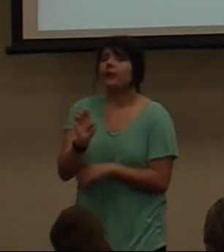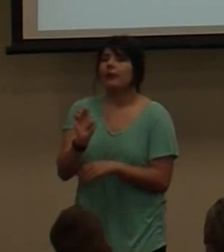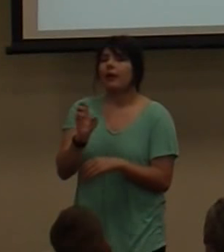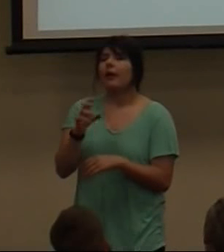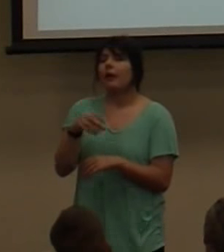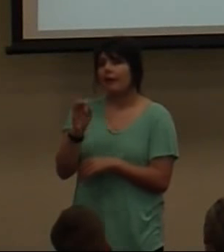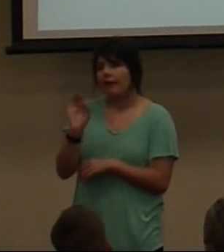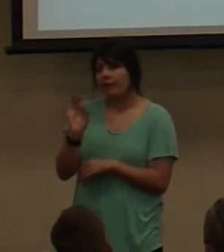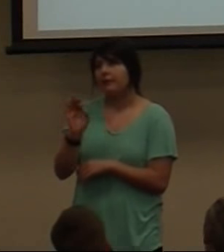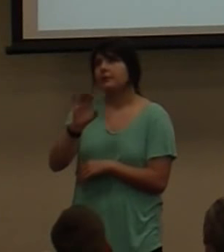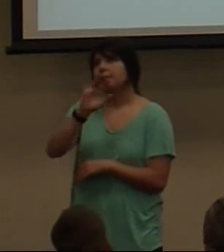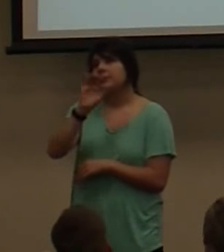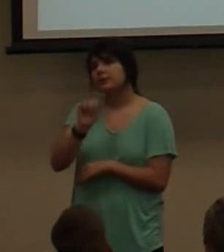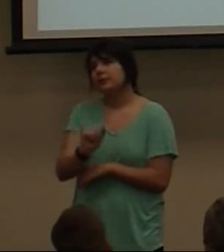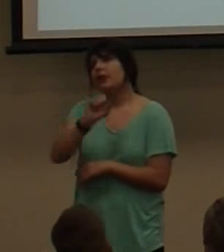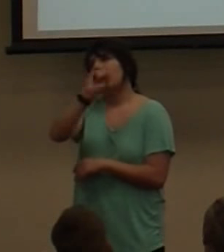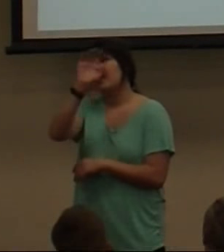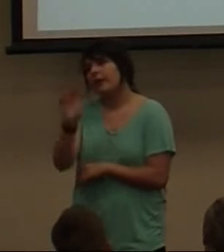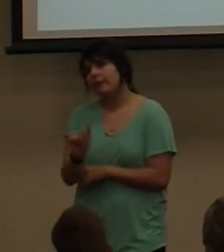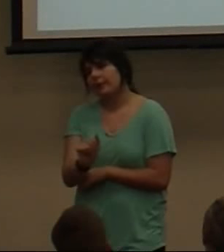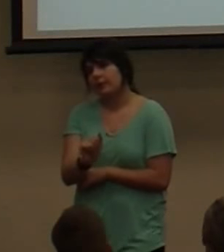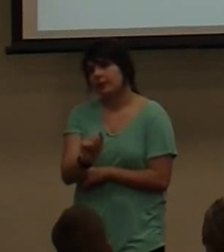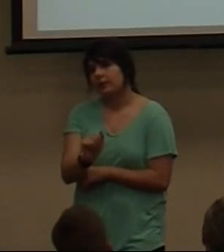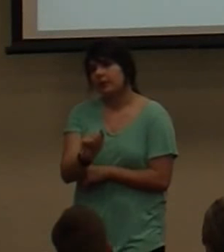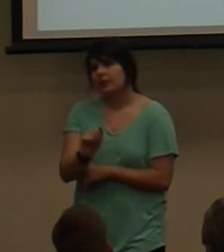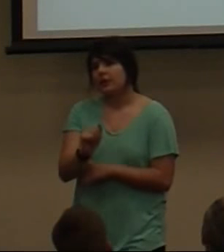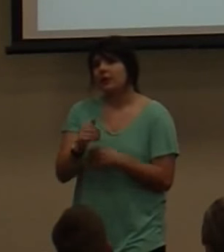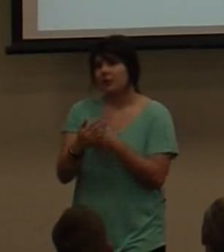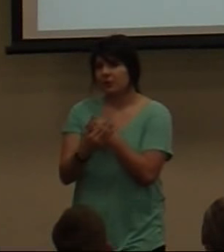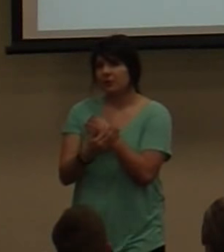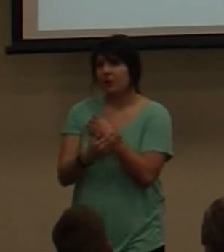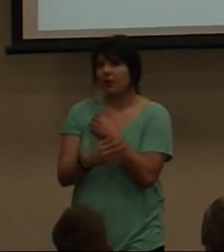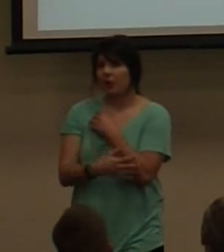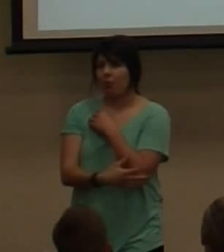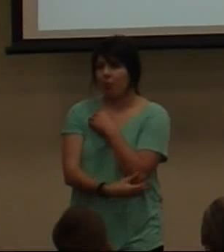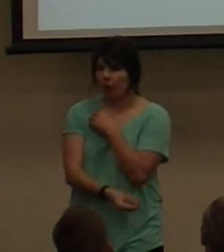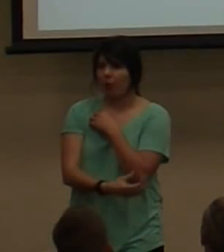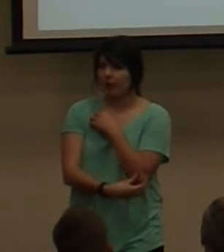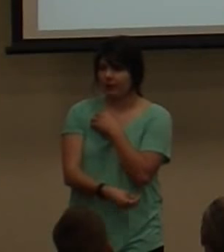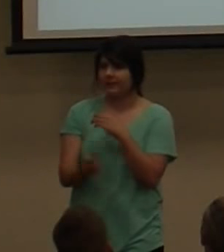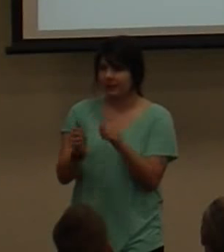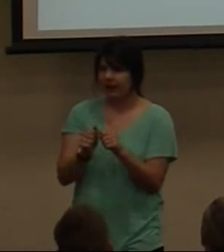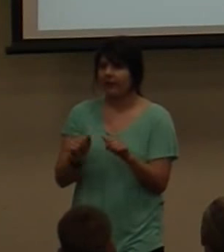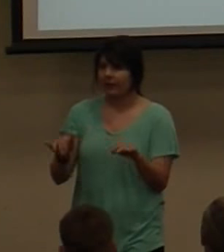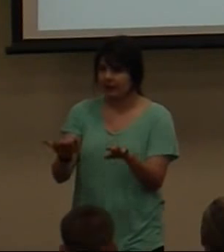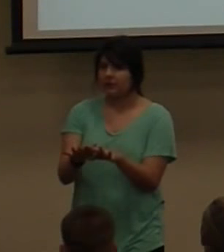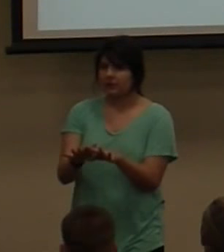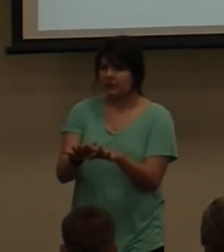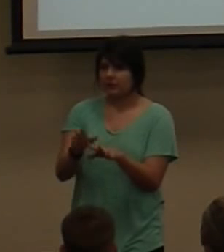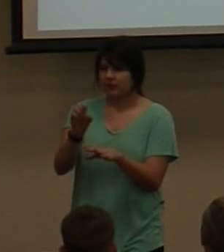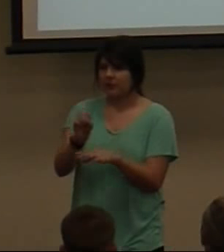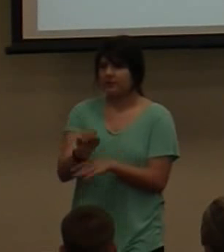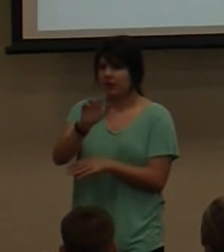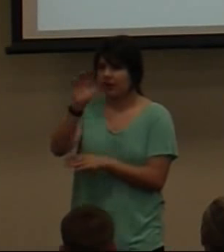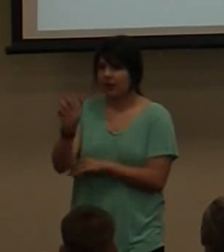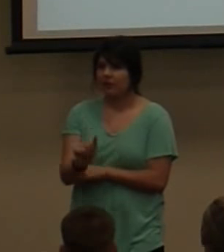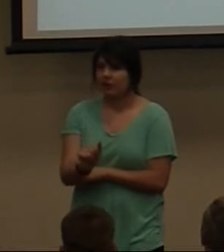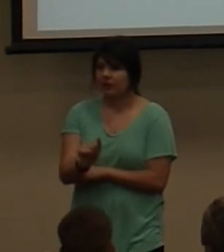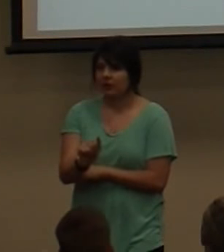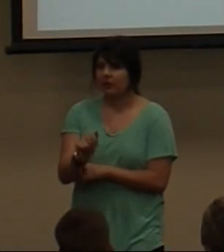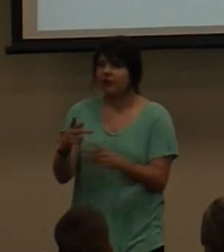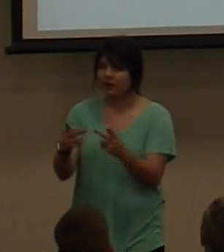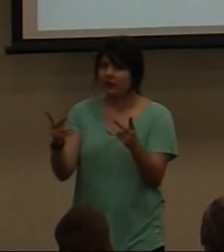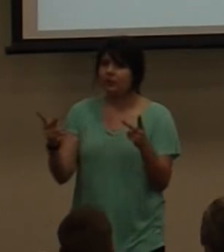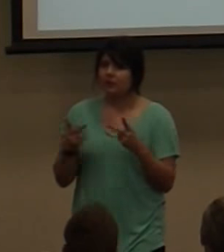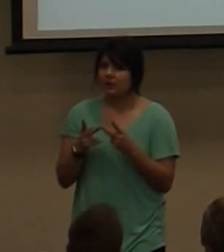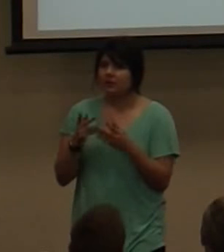South Africa. It's one of the poorest areas of South Africa. Where we are, place where we are is about